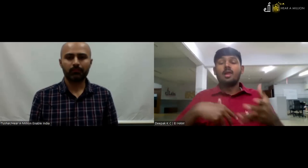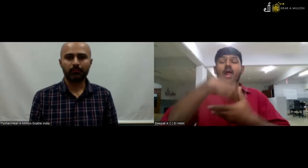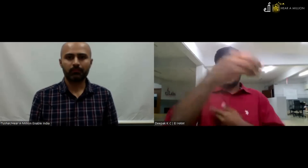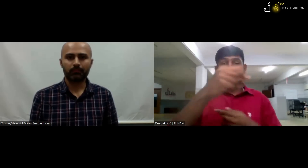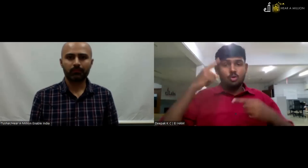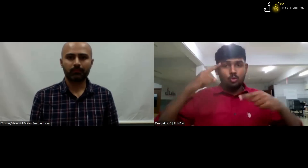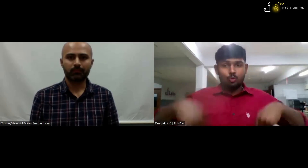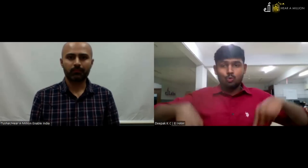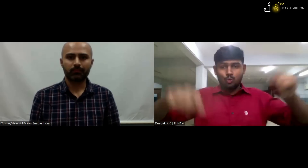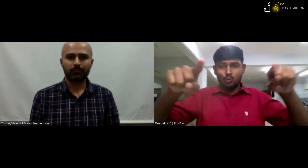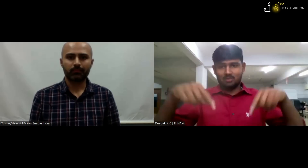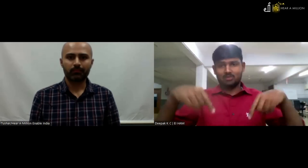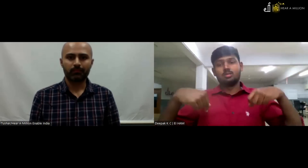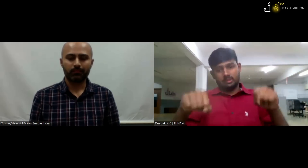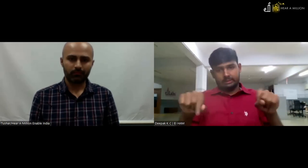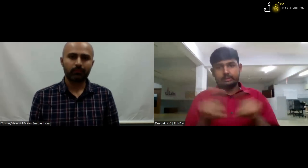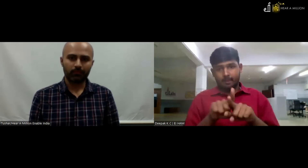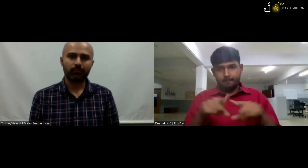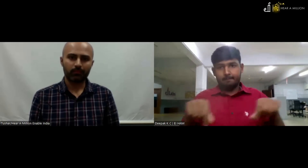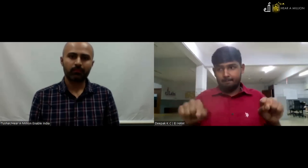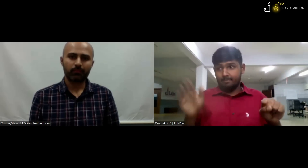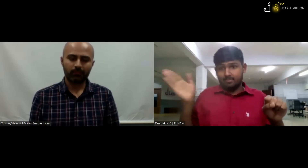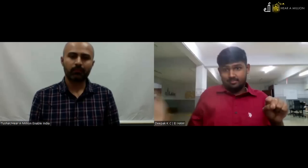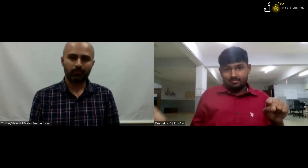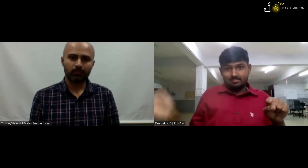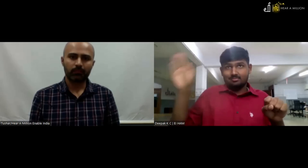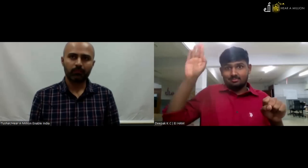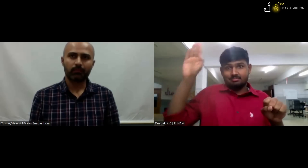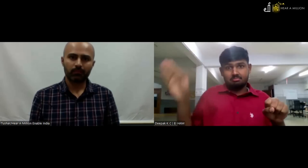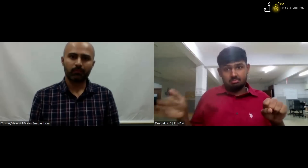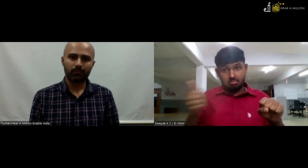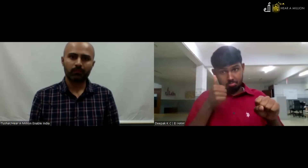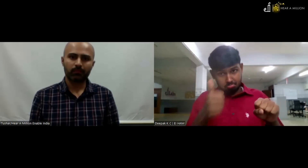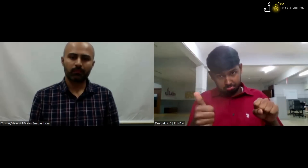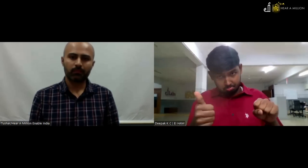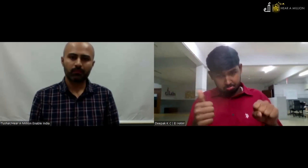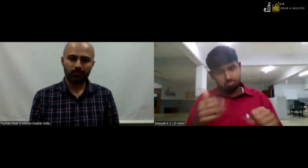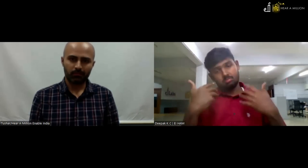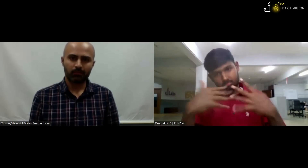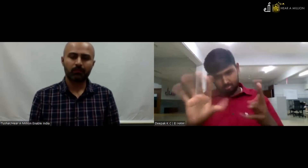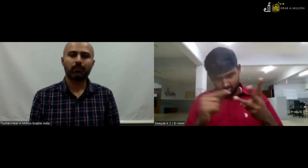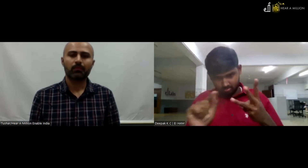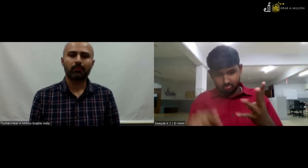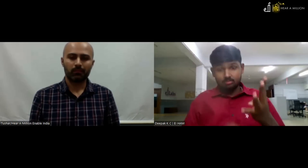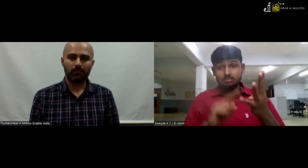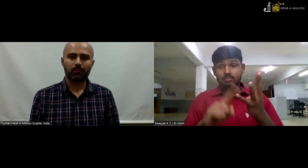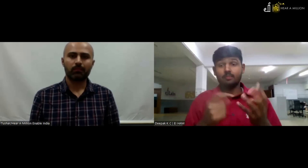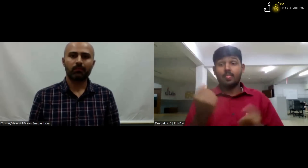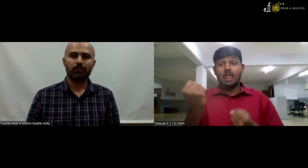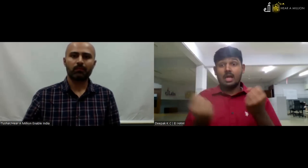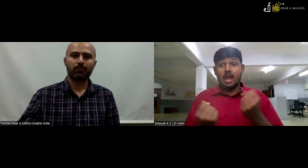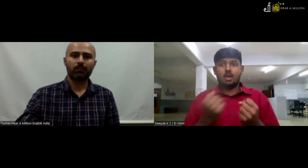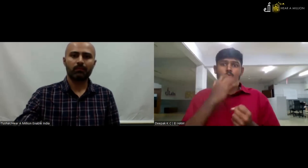And you have to make a complete shape of an 8. Then there's a road